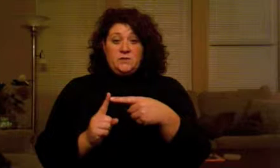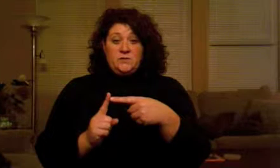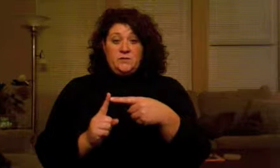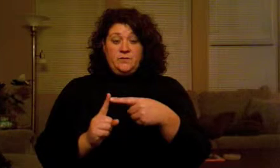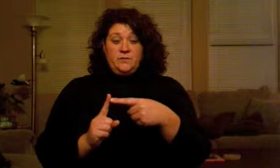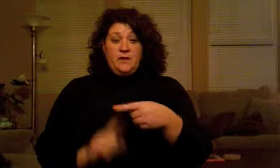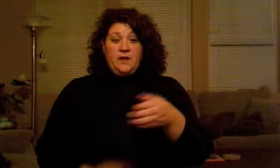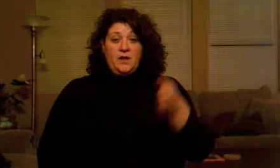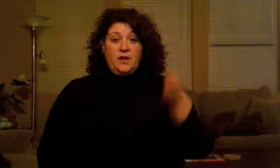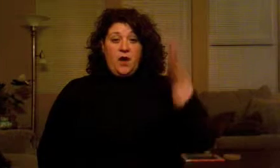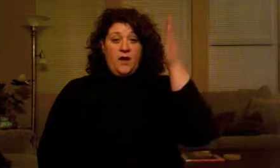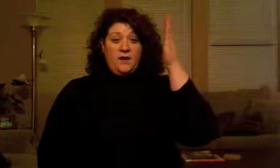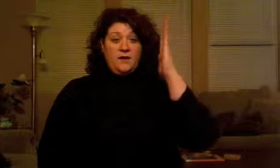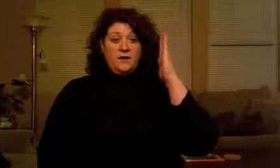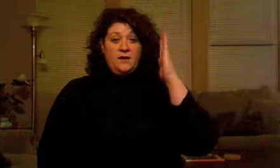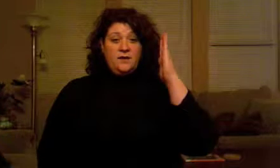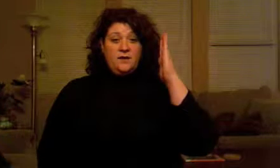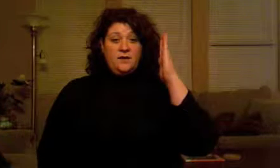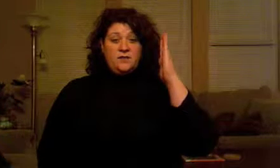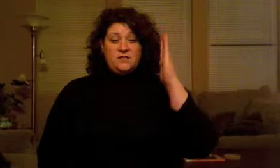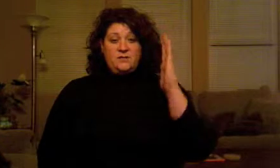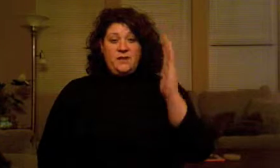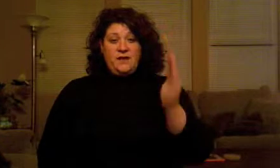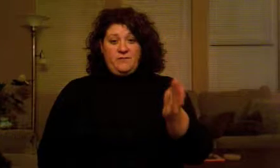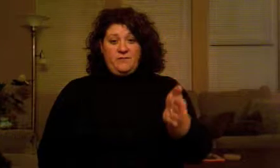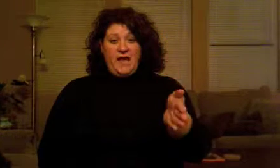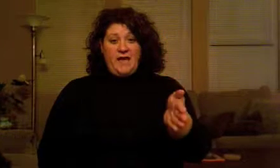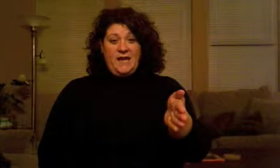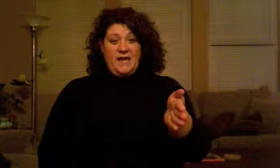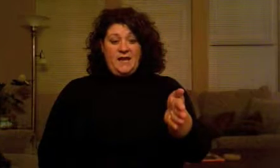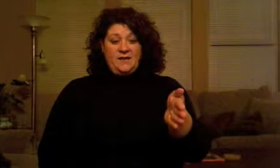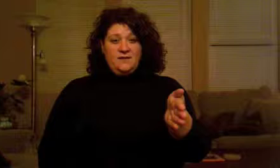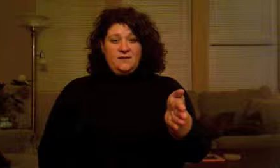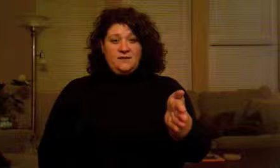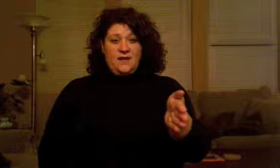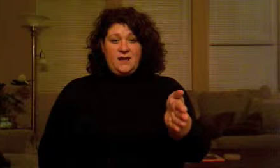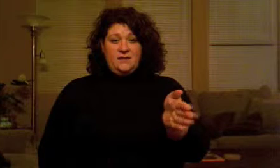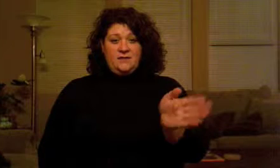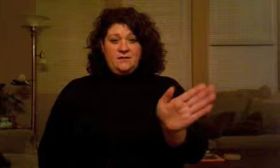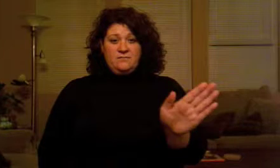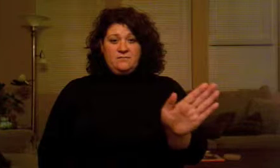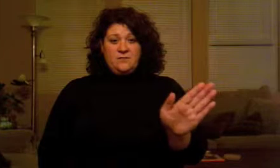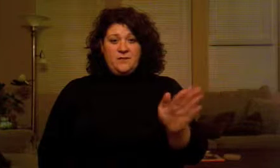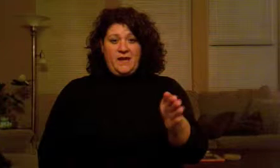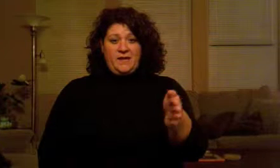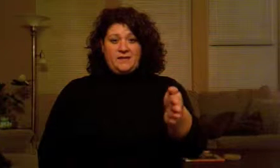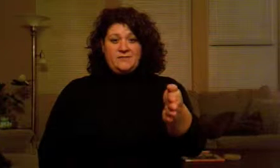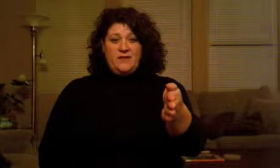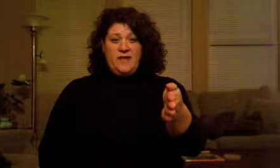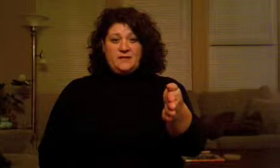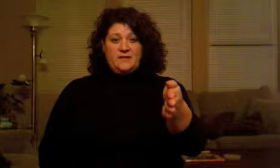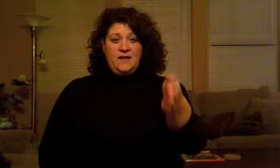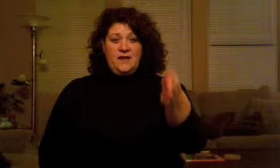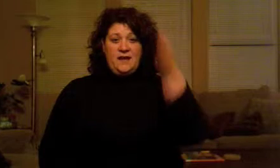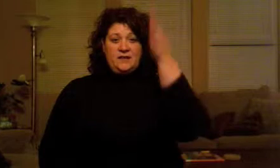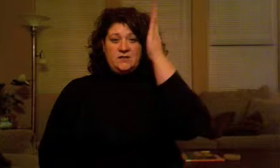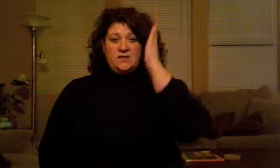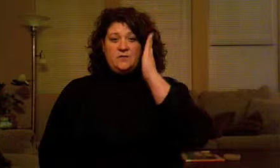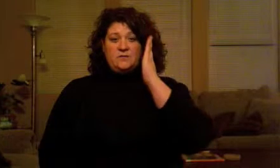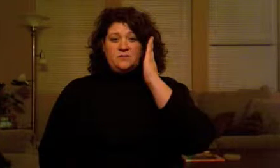To God, you just make a flat hand sign. So my hand is flat, and it just comes